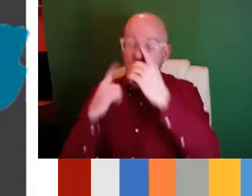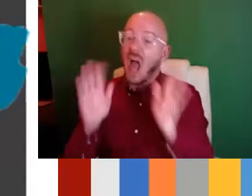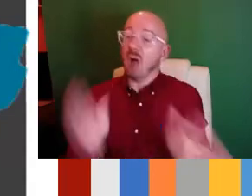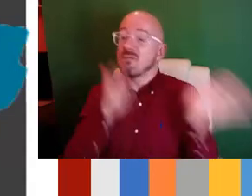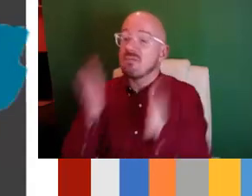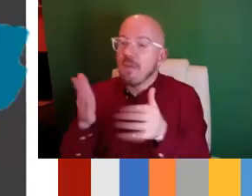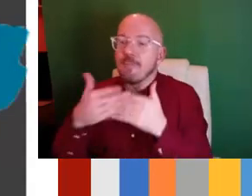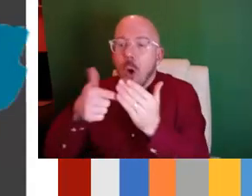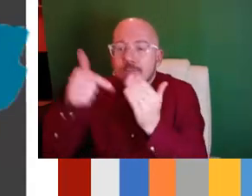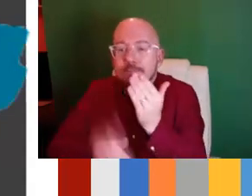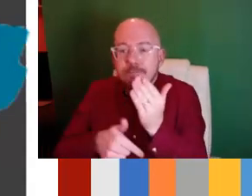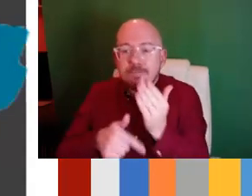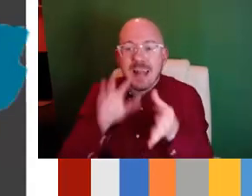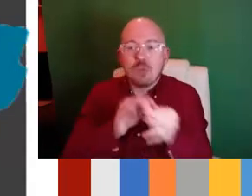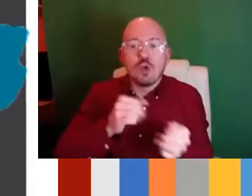Workforce Council.